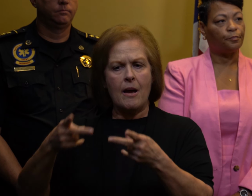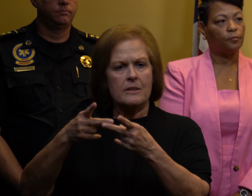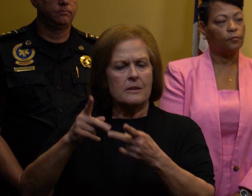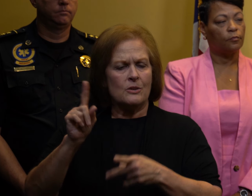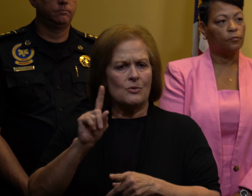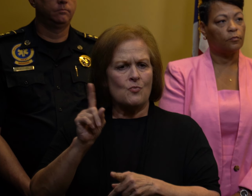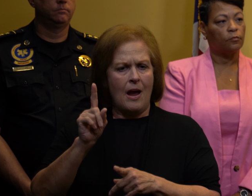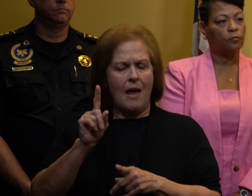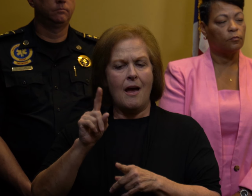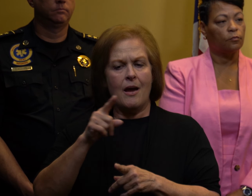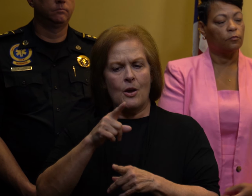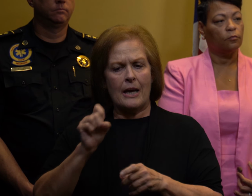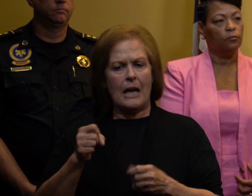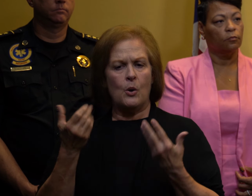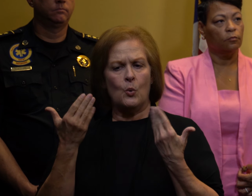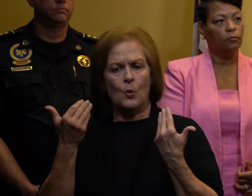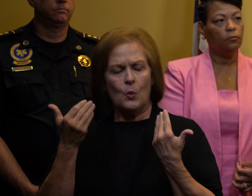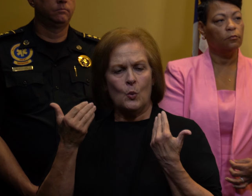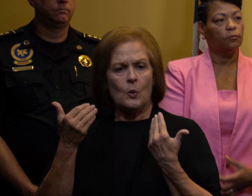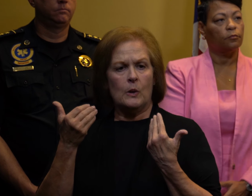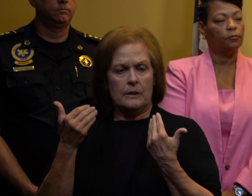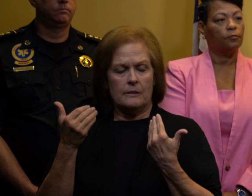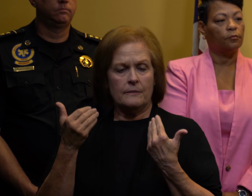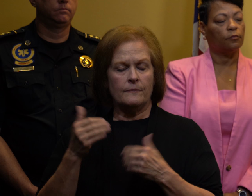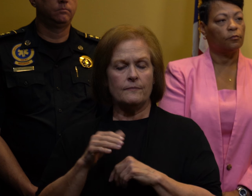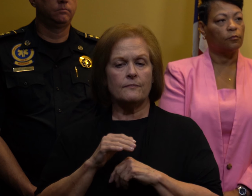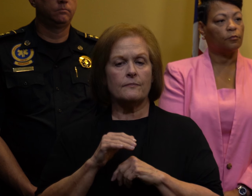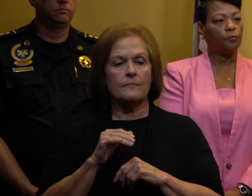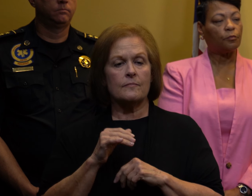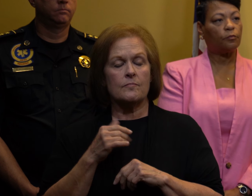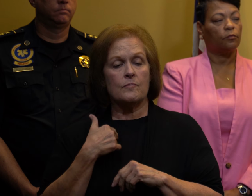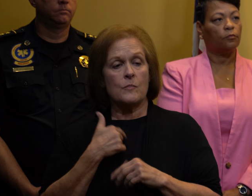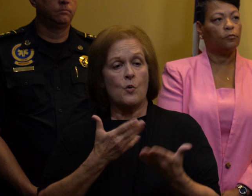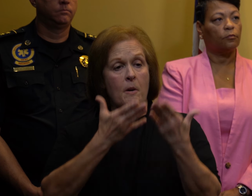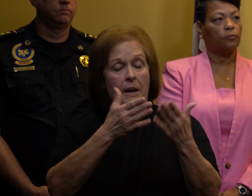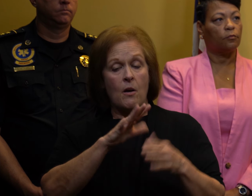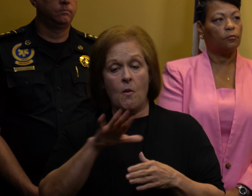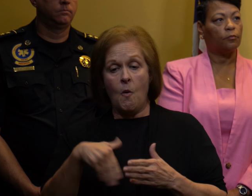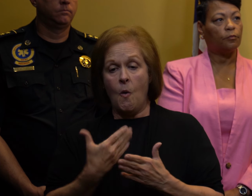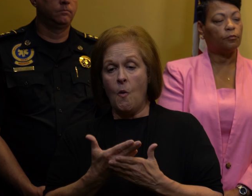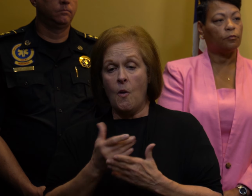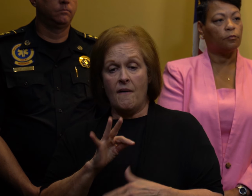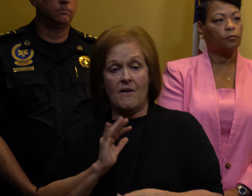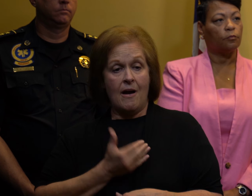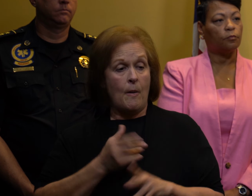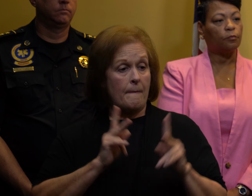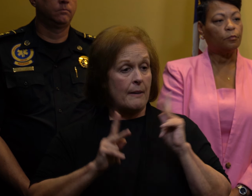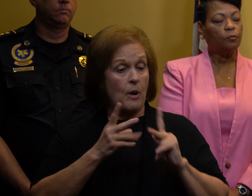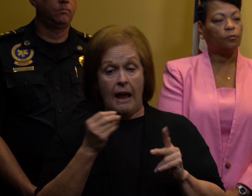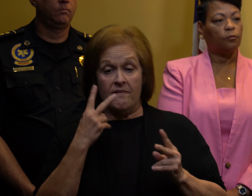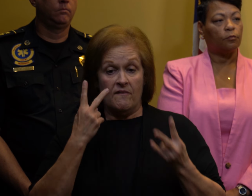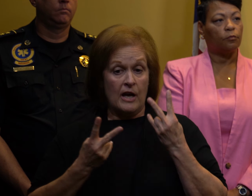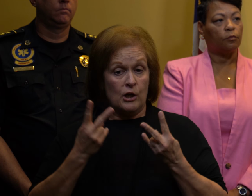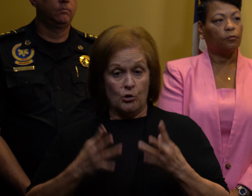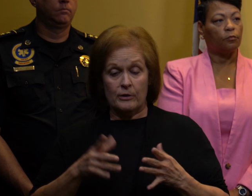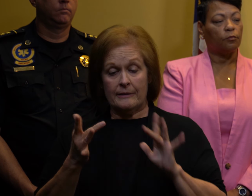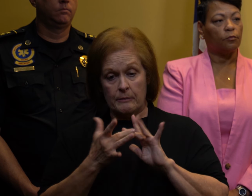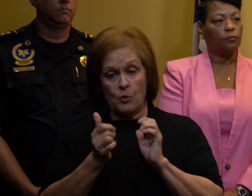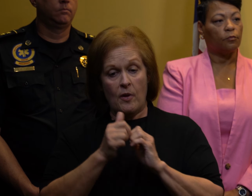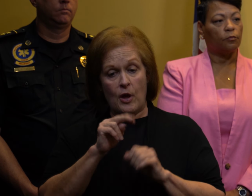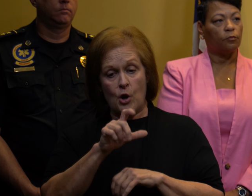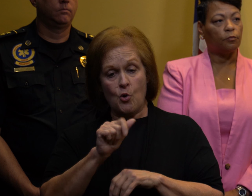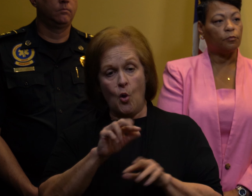to take a brief respite and escape the heat. We recommend all of our residents and visitors stay connected by signing